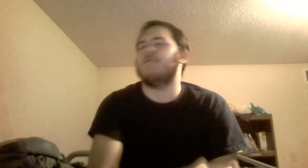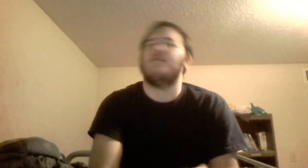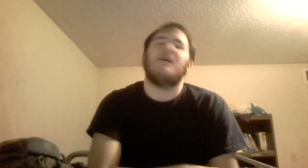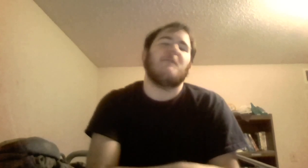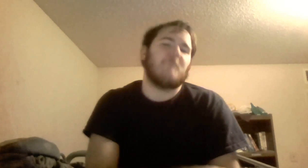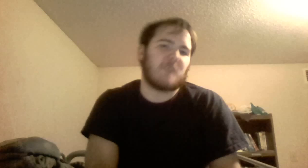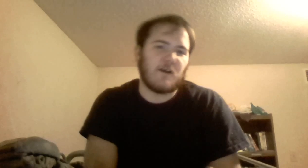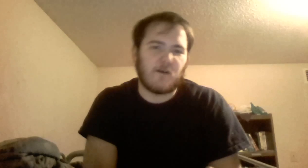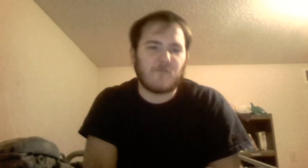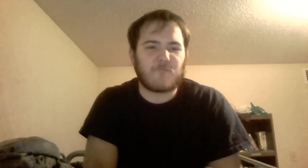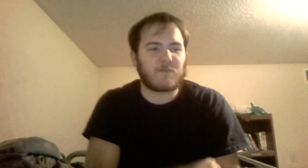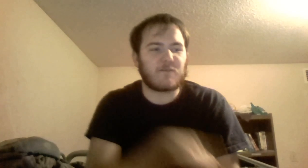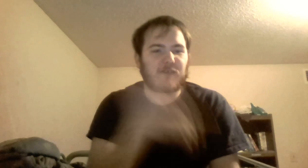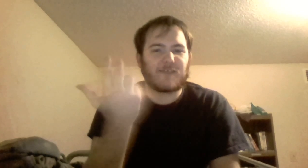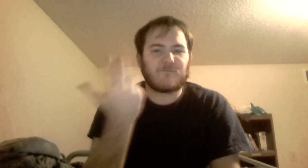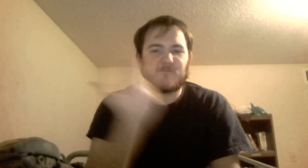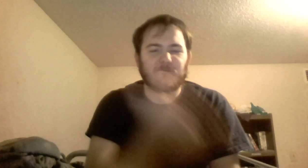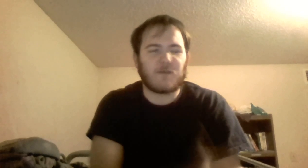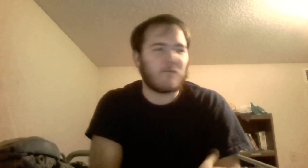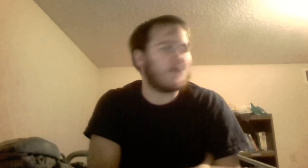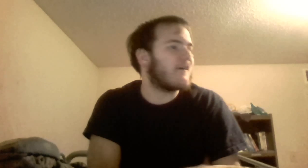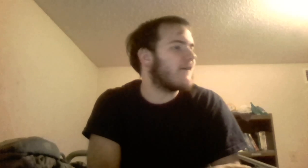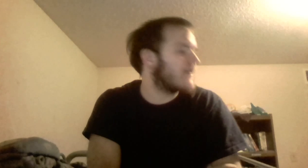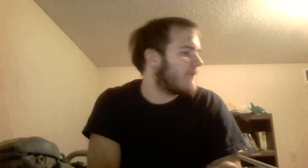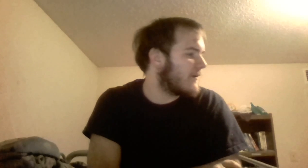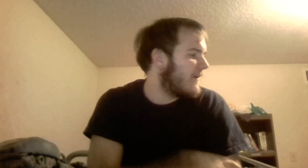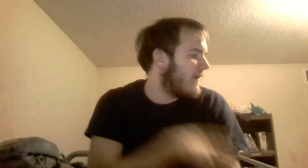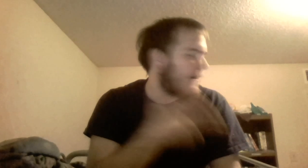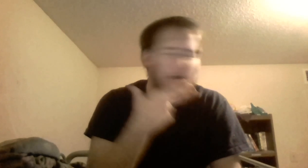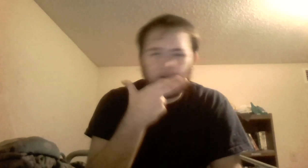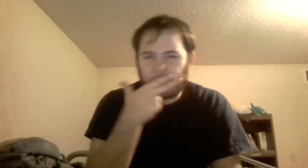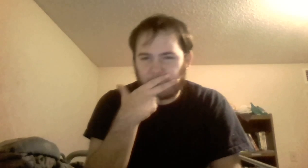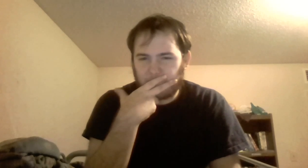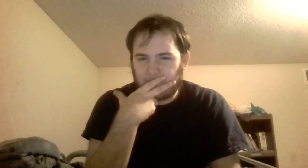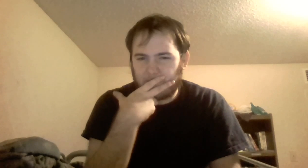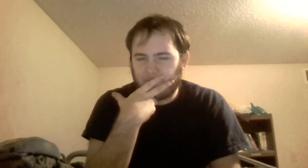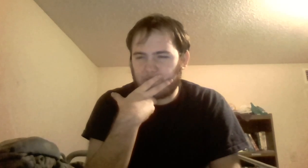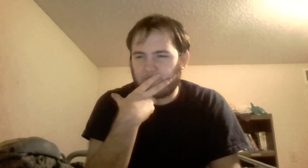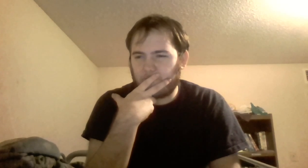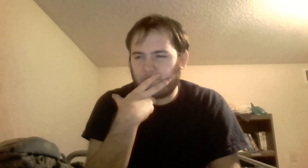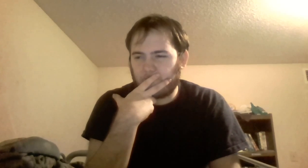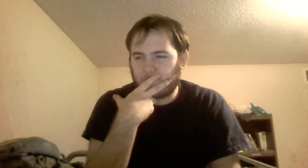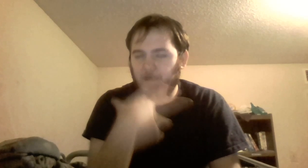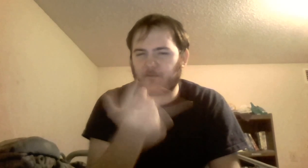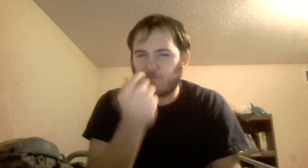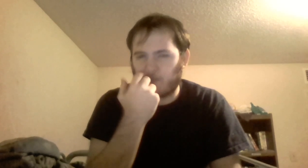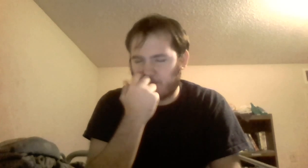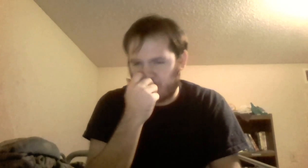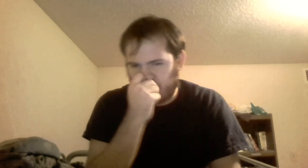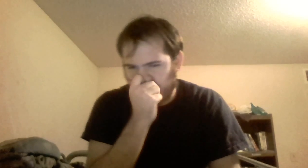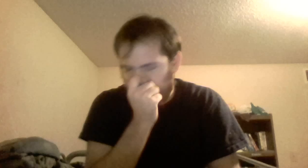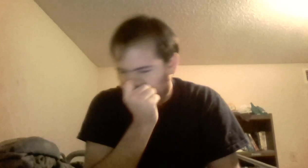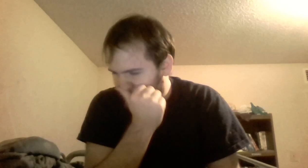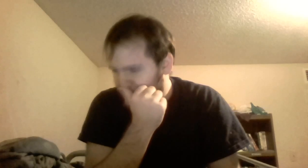it. So, we've been preparing for some things from a couple weeks ago, I suppose. Um, it wasn't the... Yeah, I just don't know before we did that. Um,